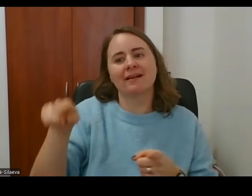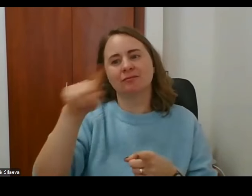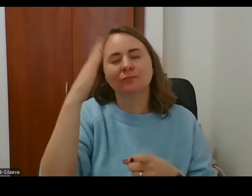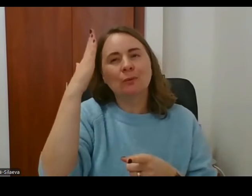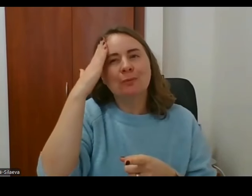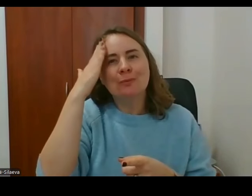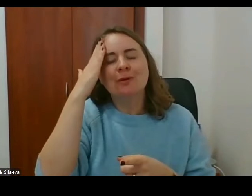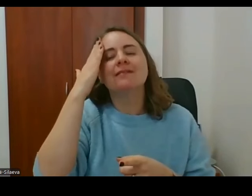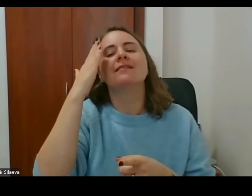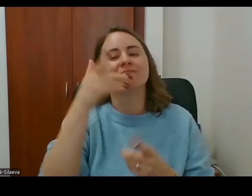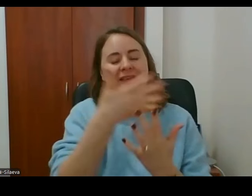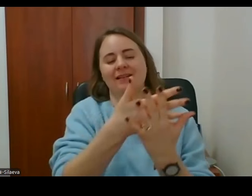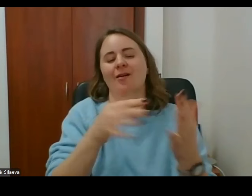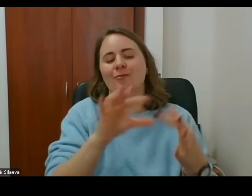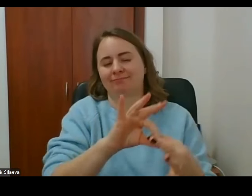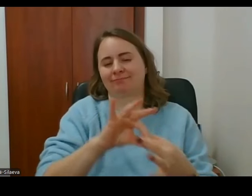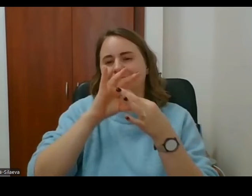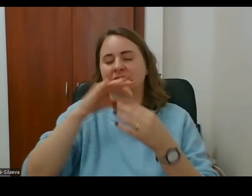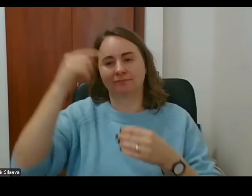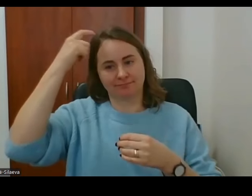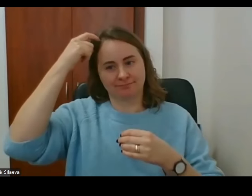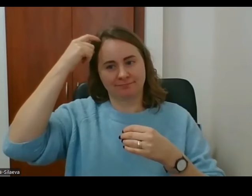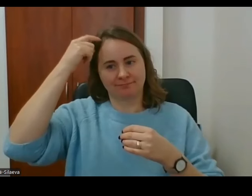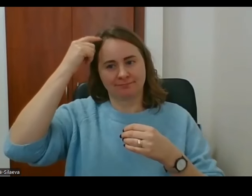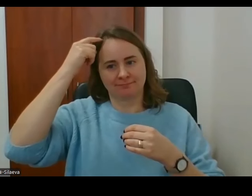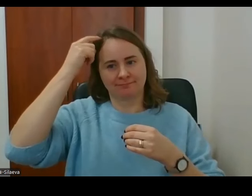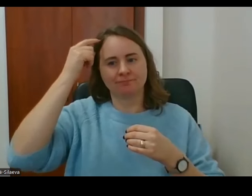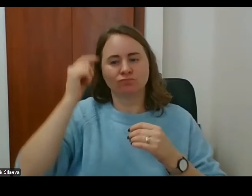with not with deafness, but with language.